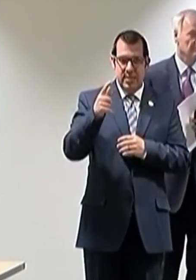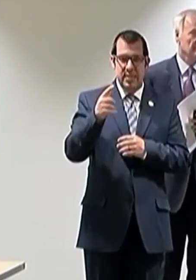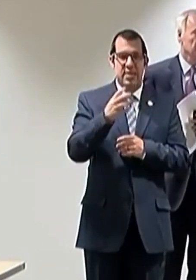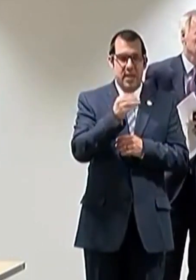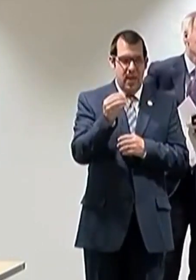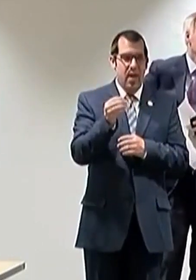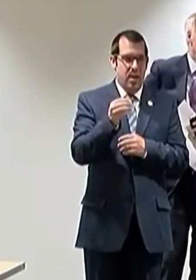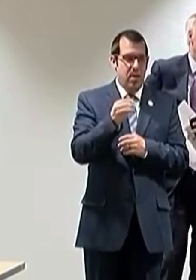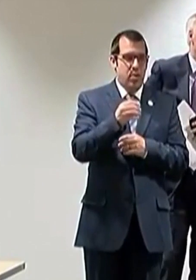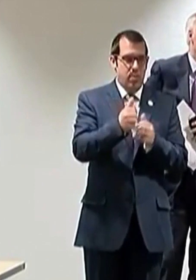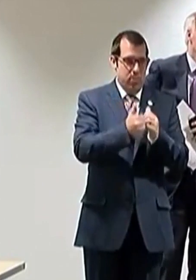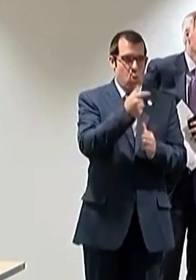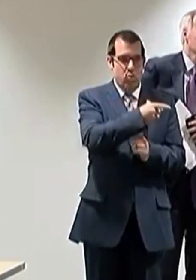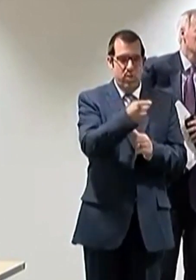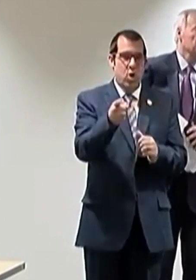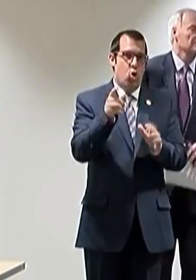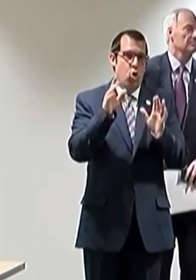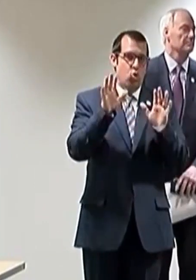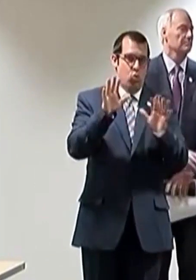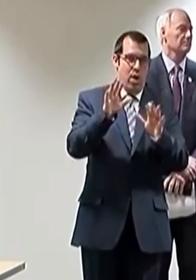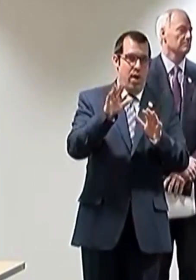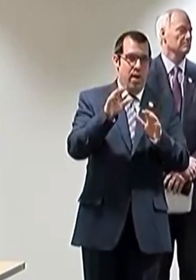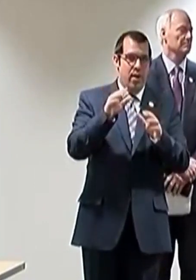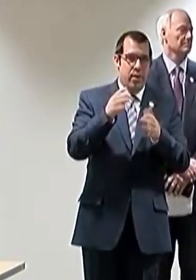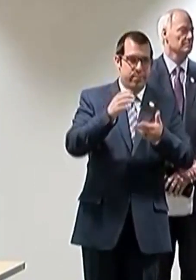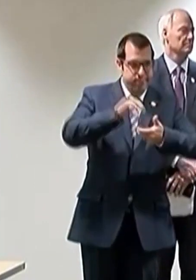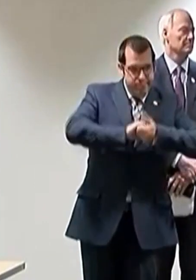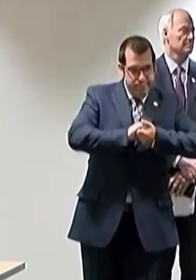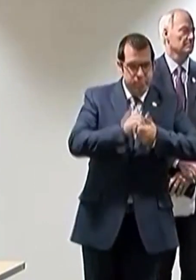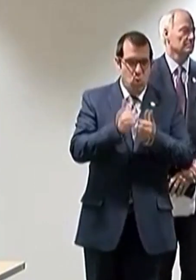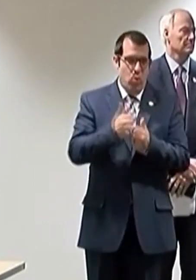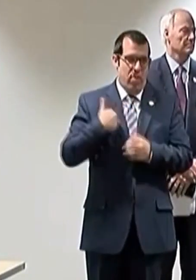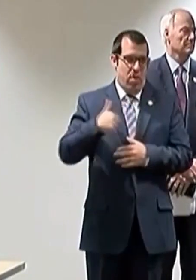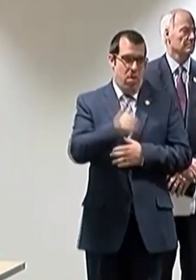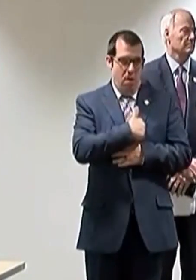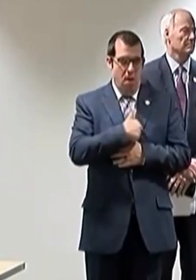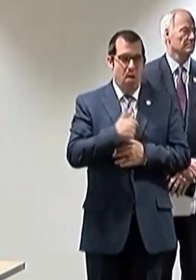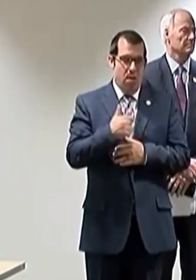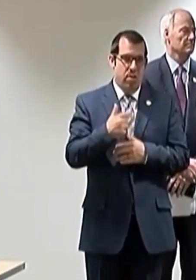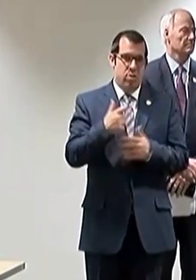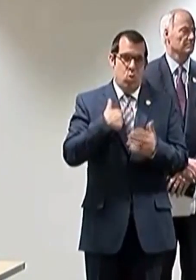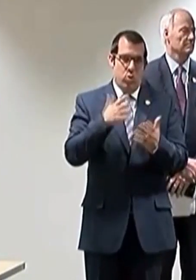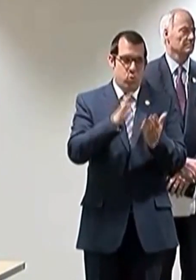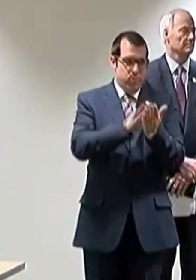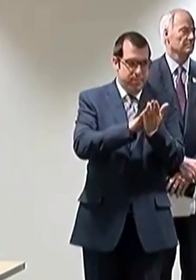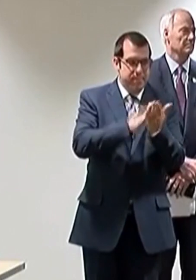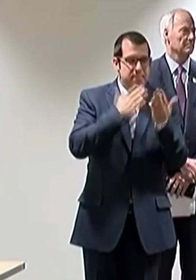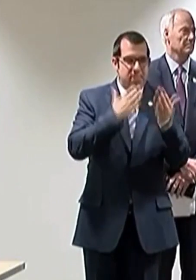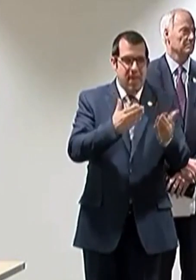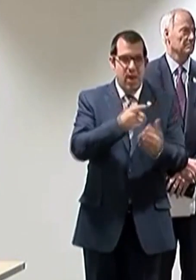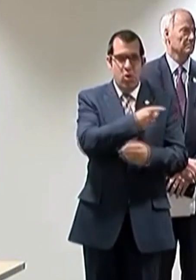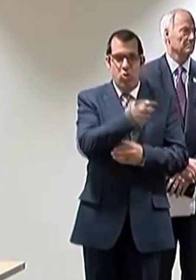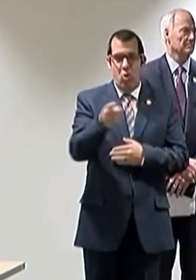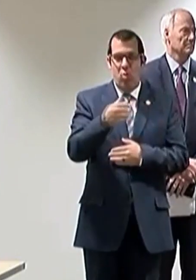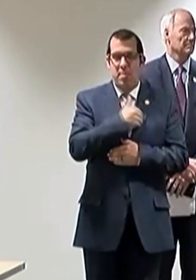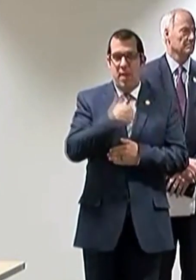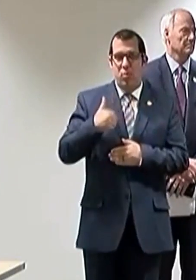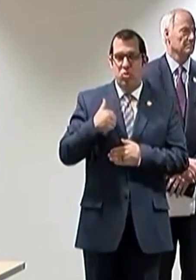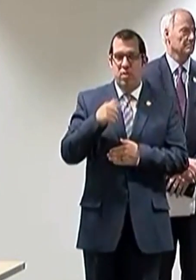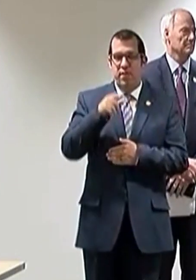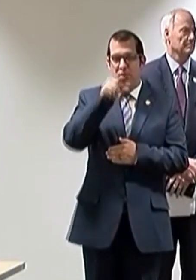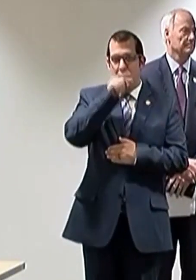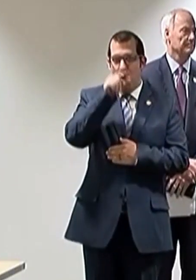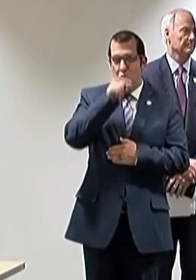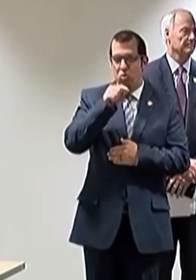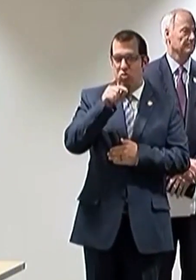doing a great job of partnering with us on that. So I want to thank members of the